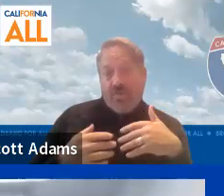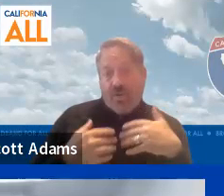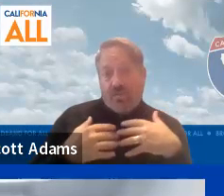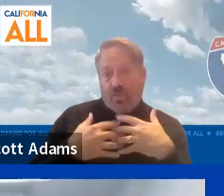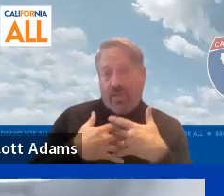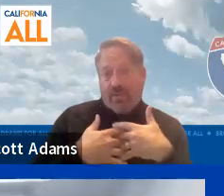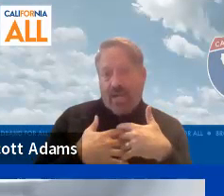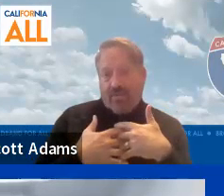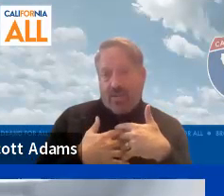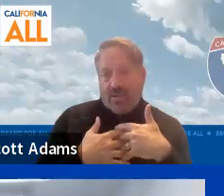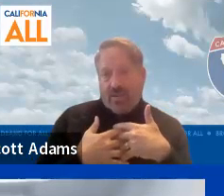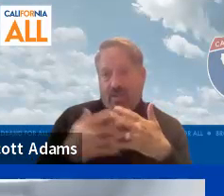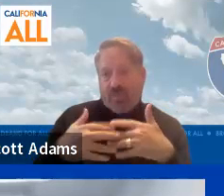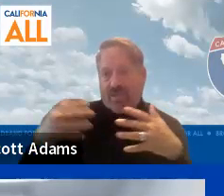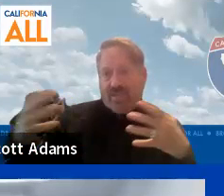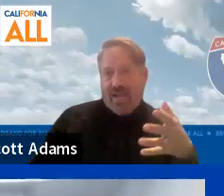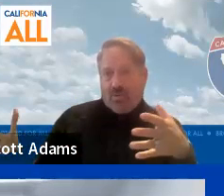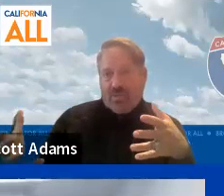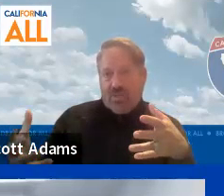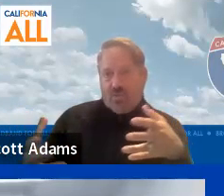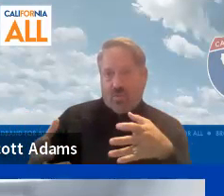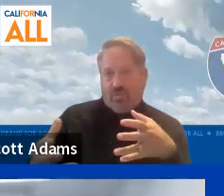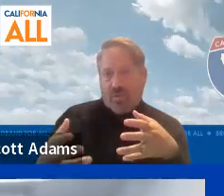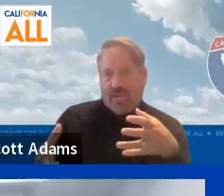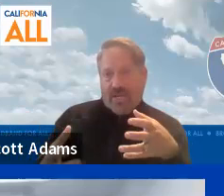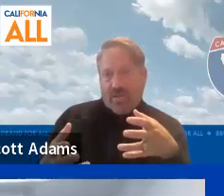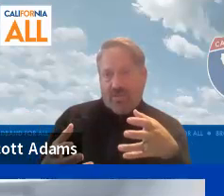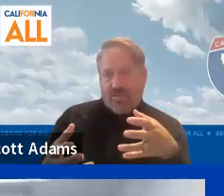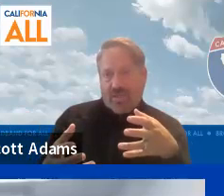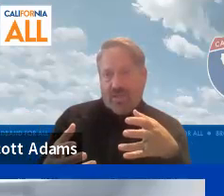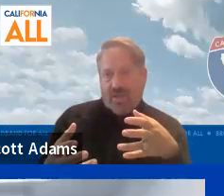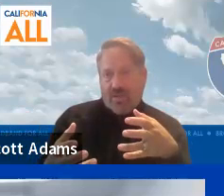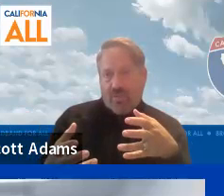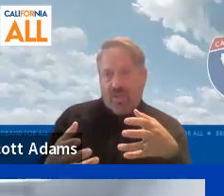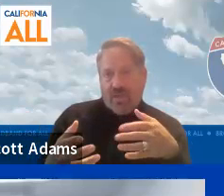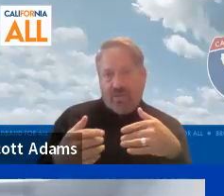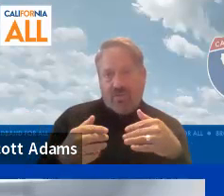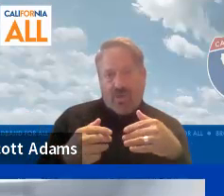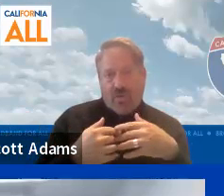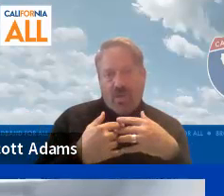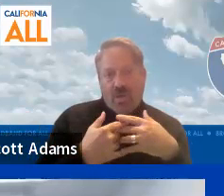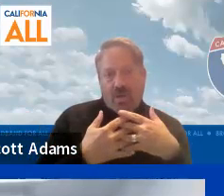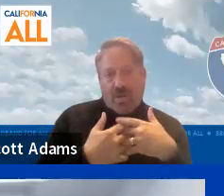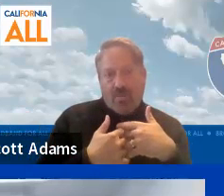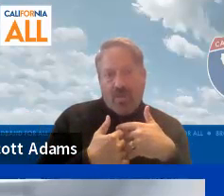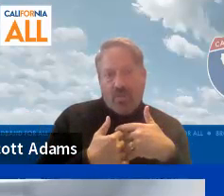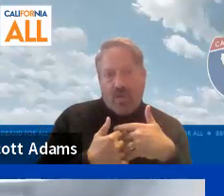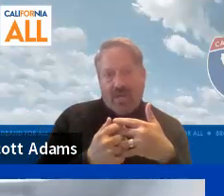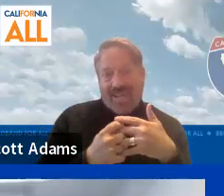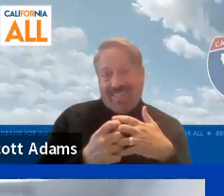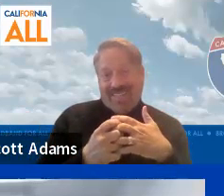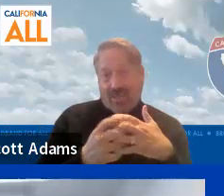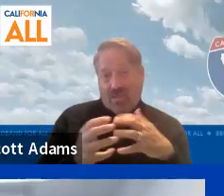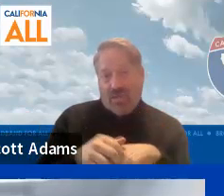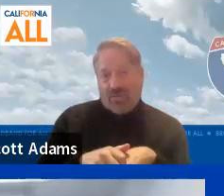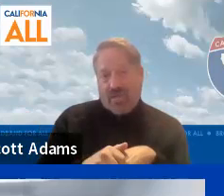well, first we have to complete the acquisition tool before we can analyze it. And so what